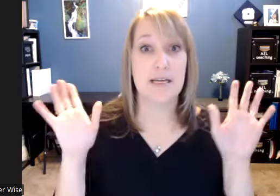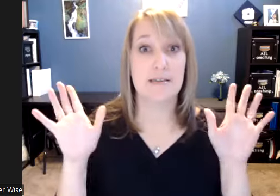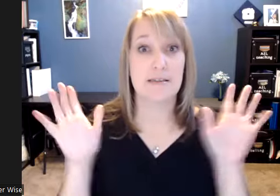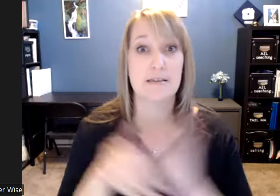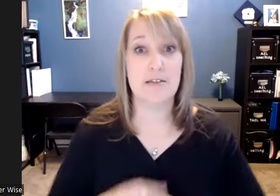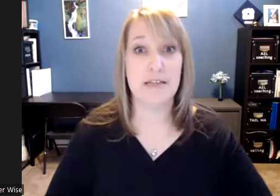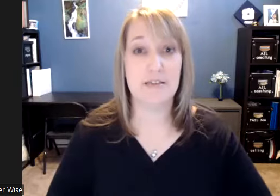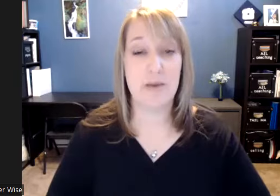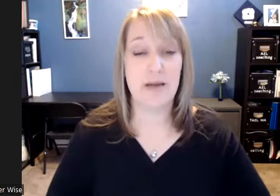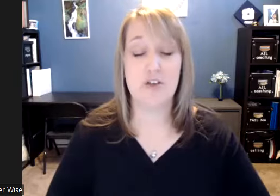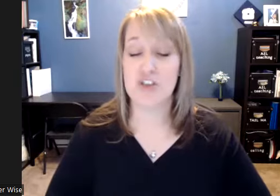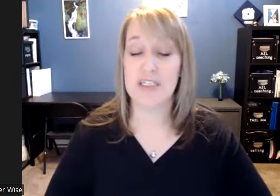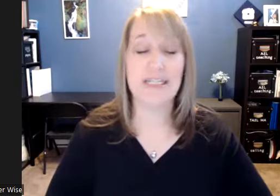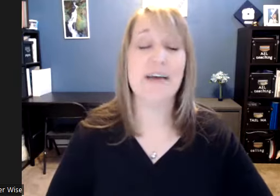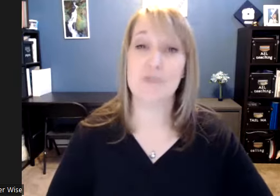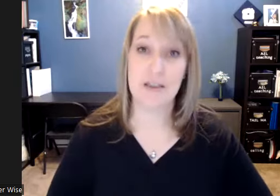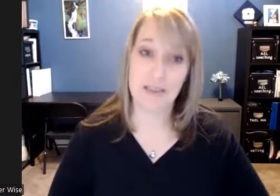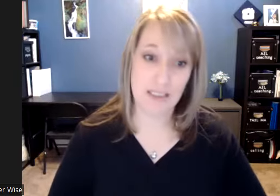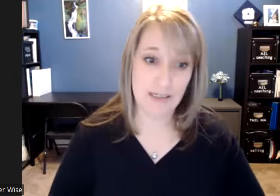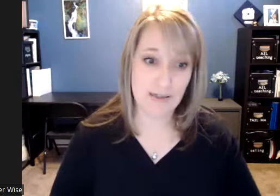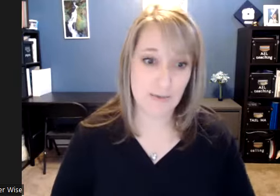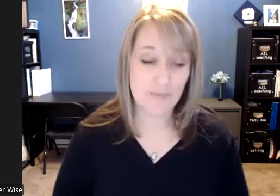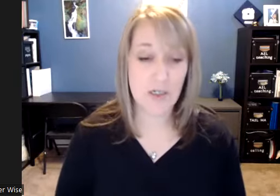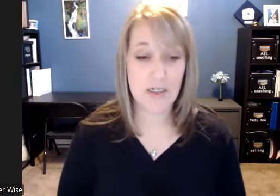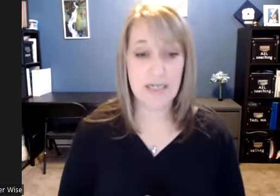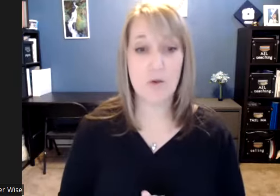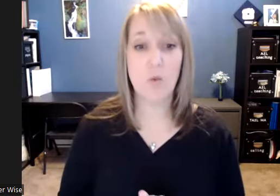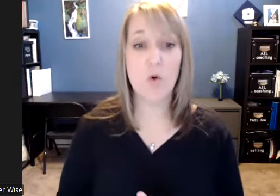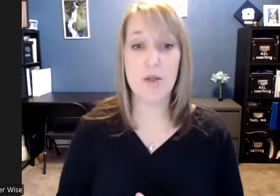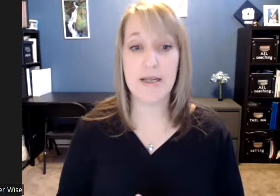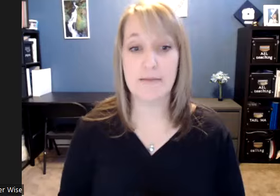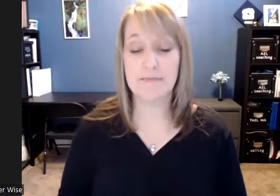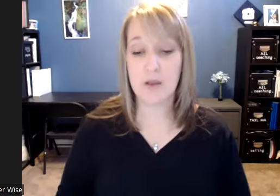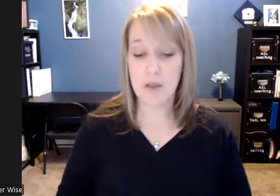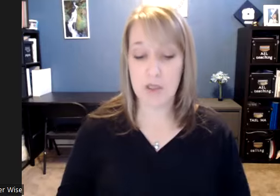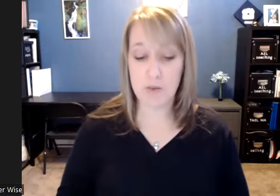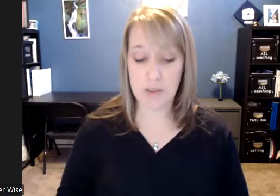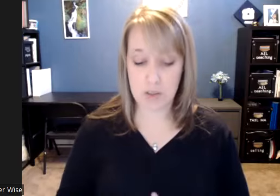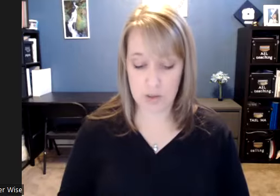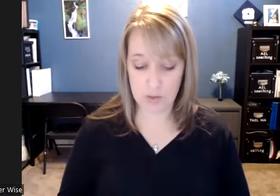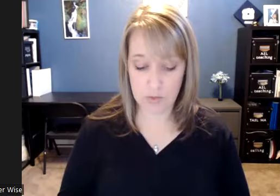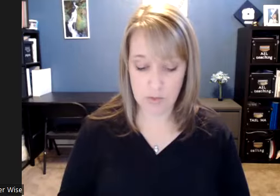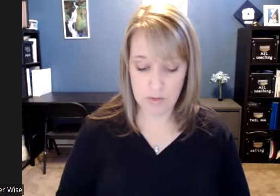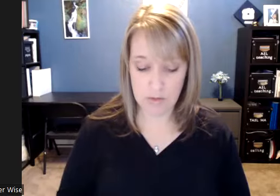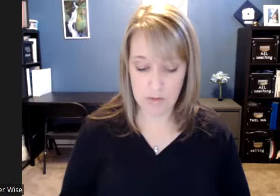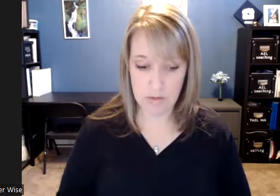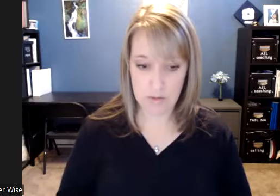Context. Context matters in everything in ASL. All right, wood. You want two